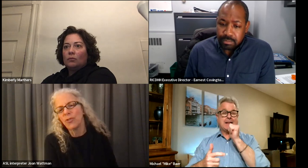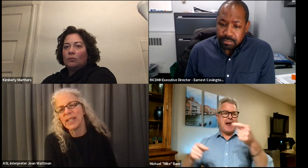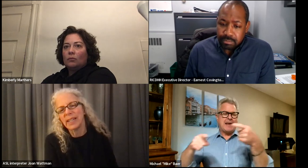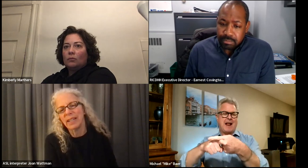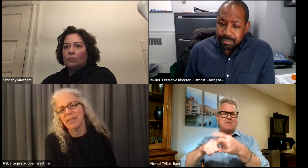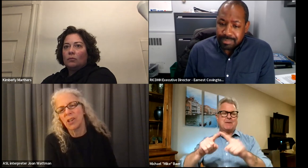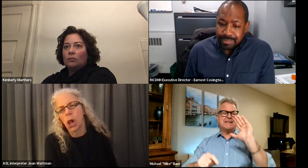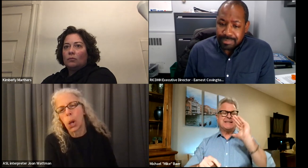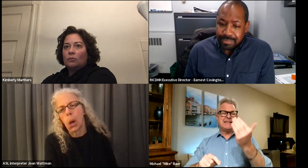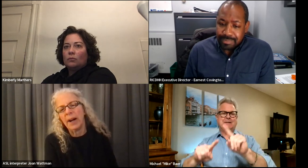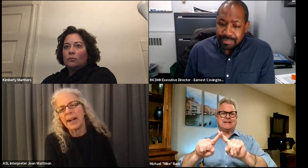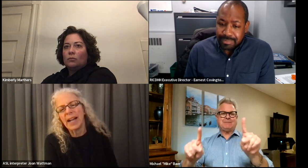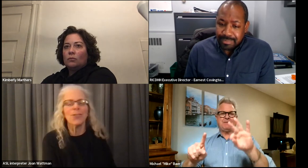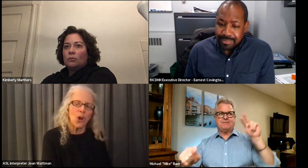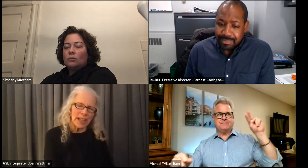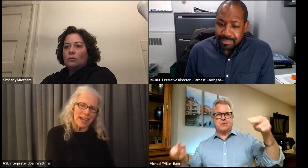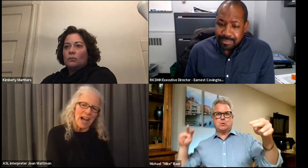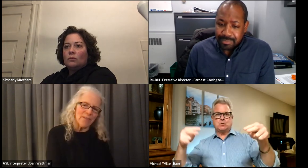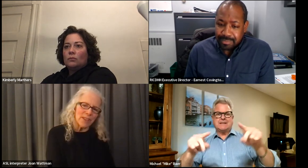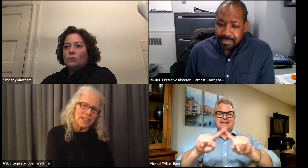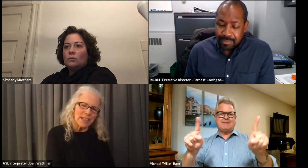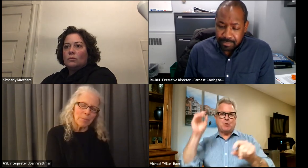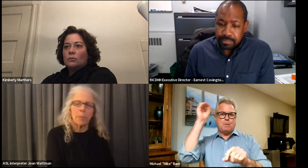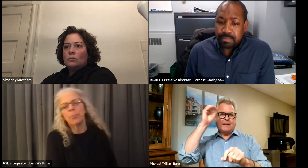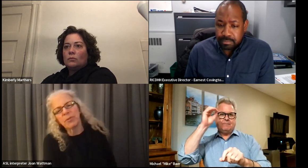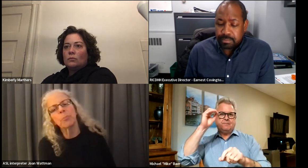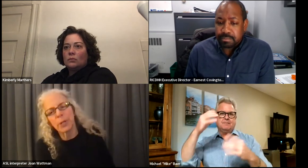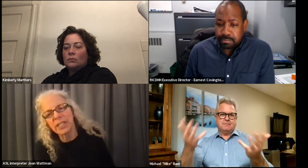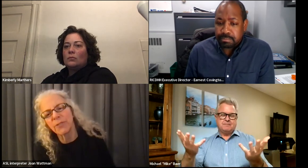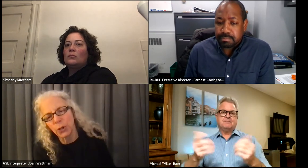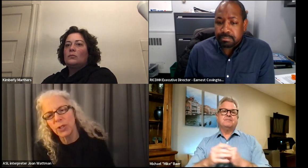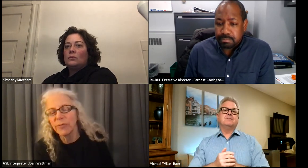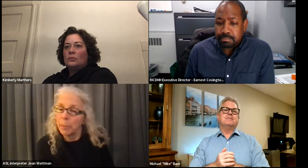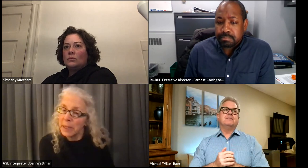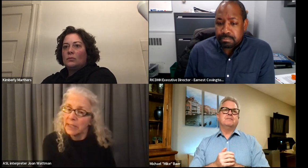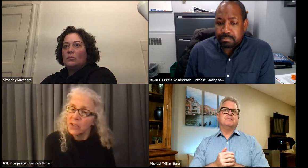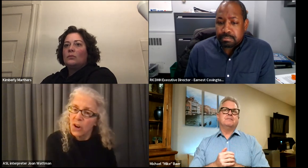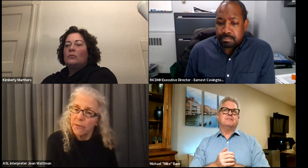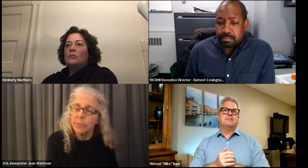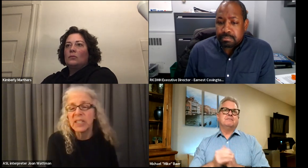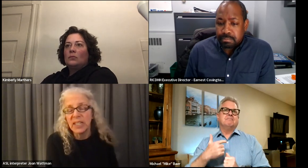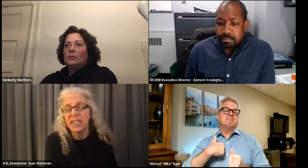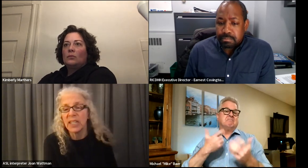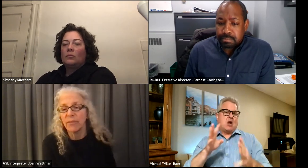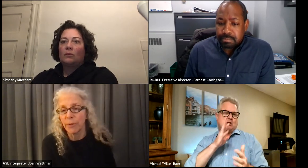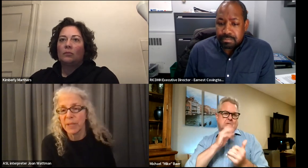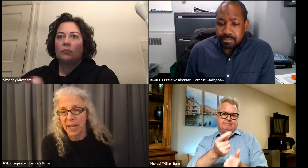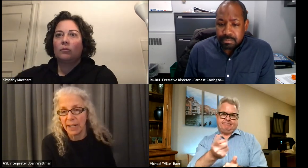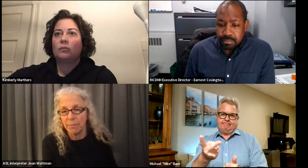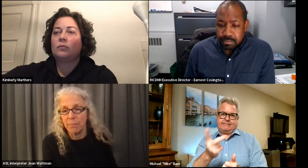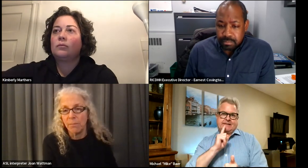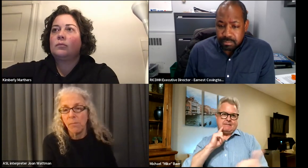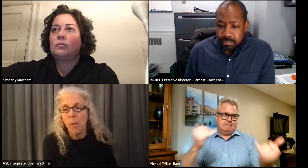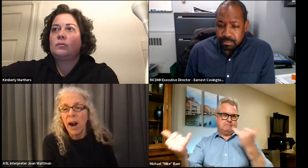be an interesting, I don't call it a conflict, but different points of view, different opinions from the CDC and from the